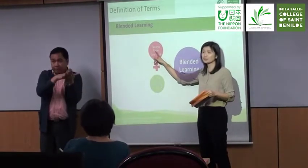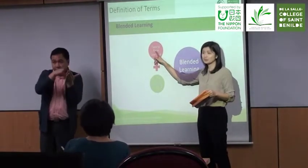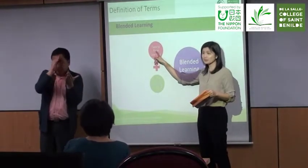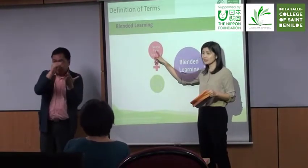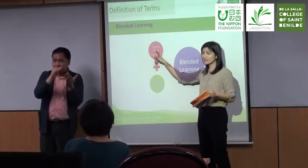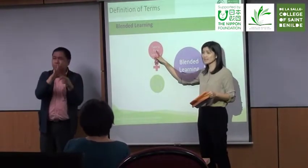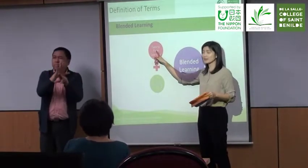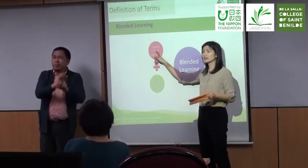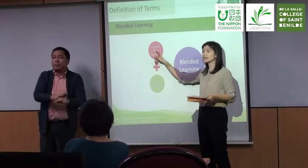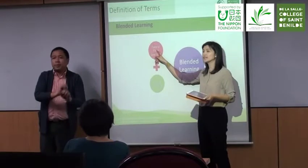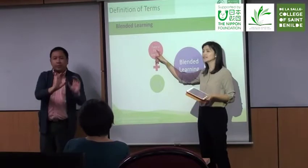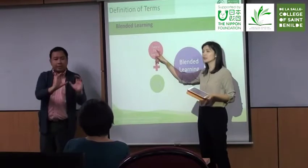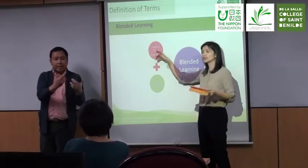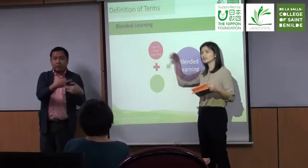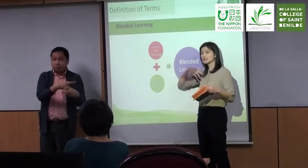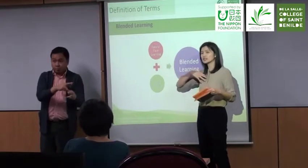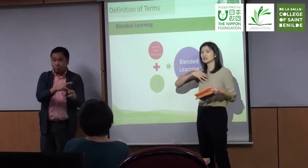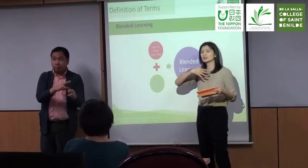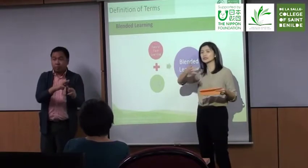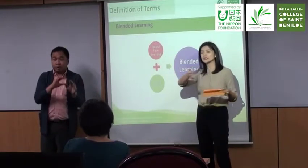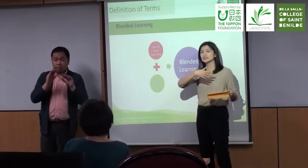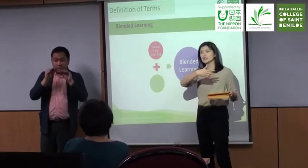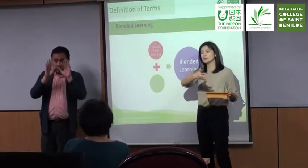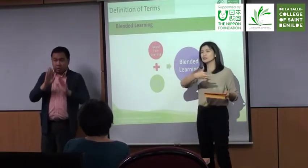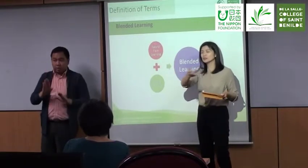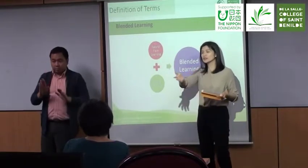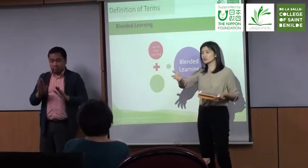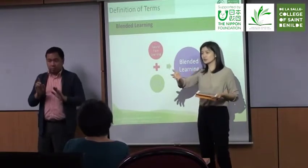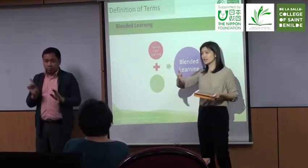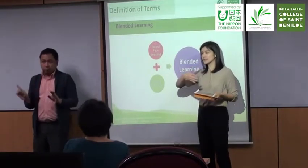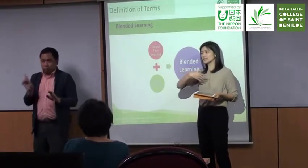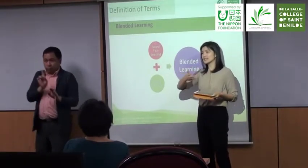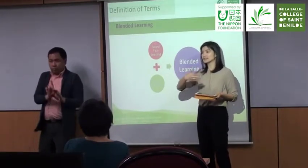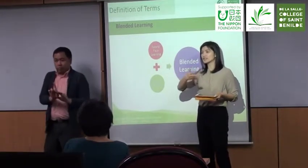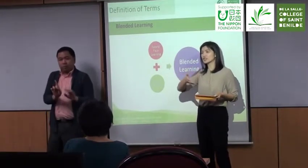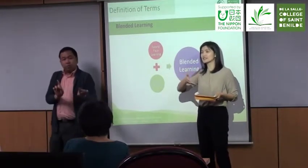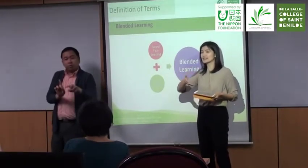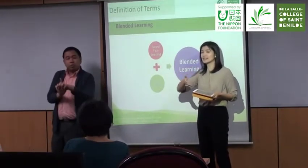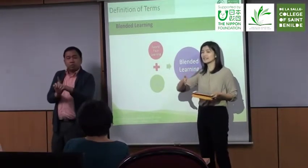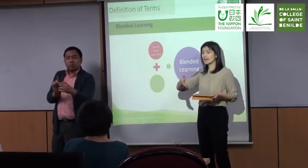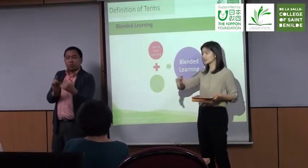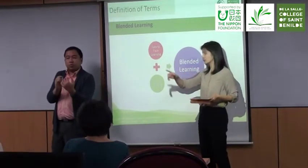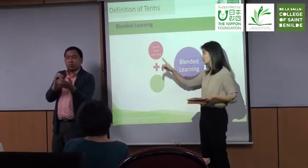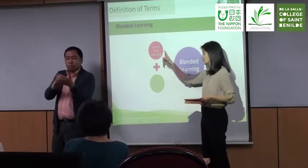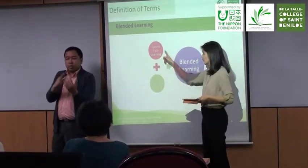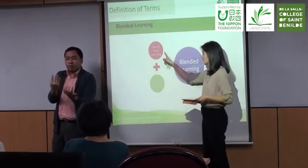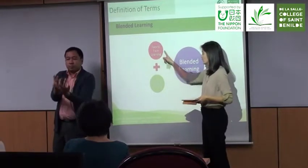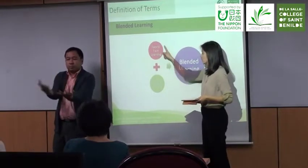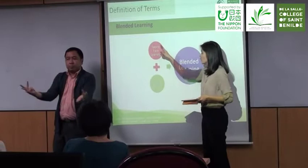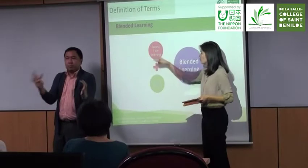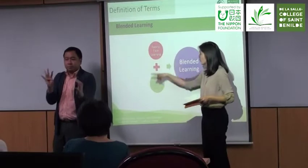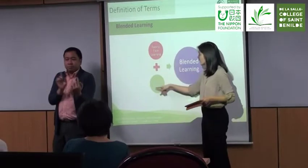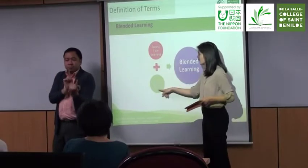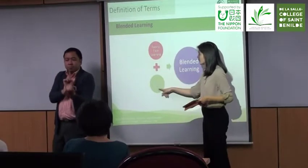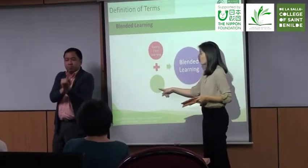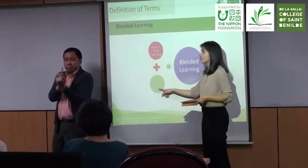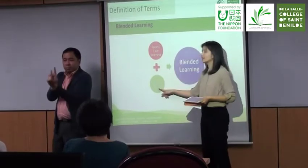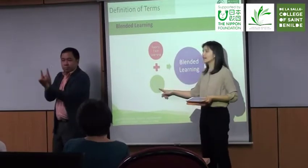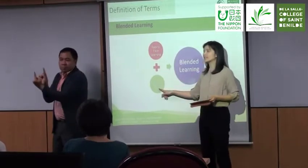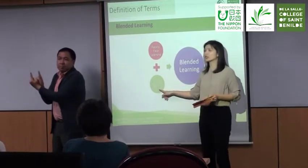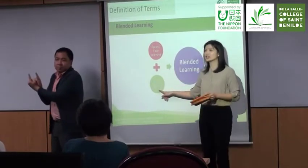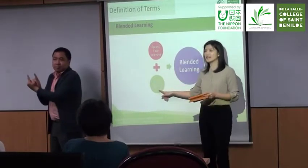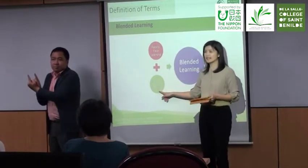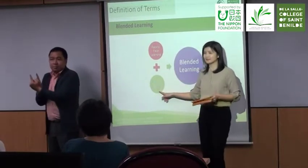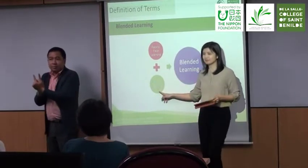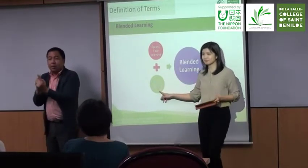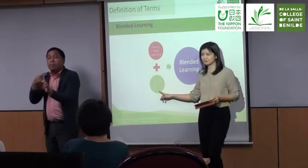classroom experience where the teacher will meet with the students and discuss inside the classroom with